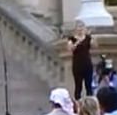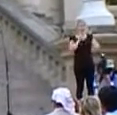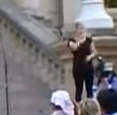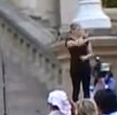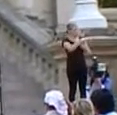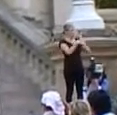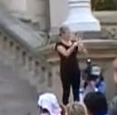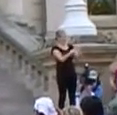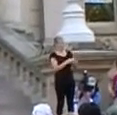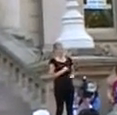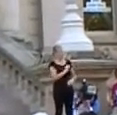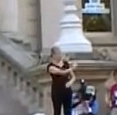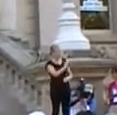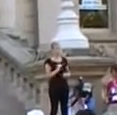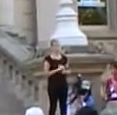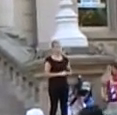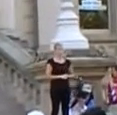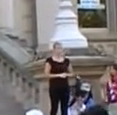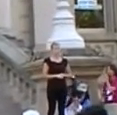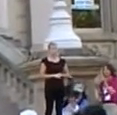is you.